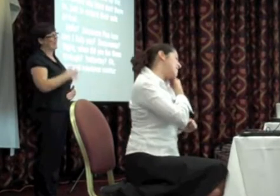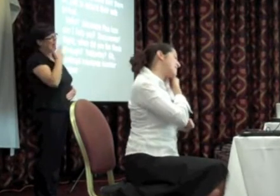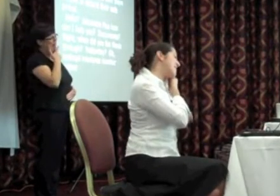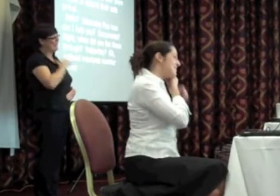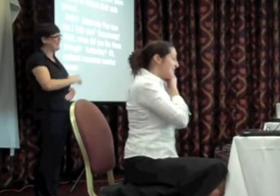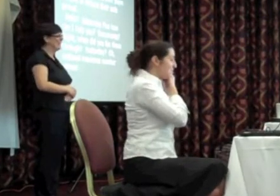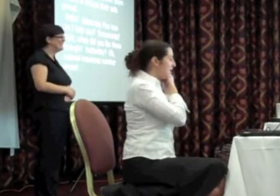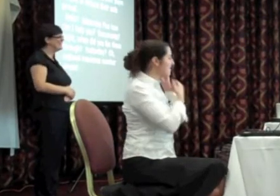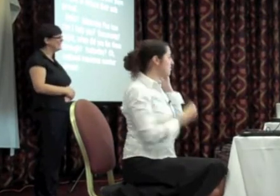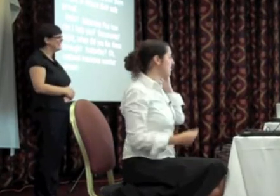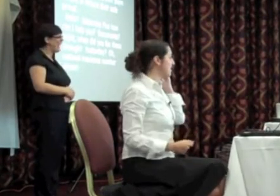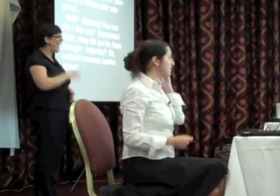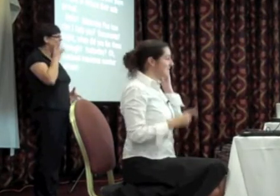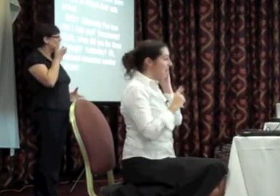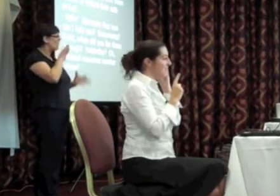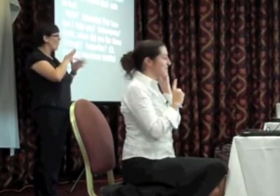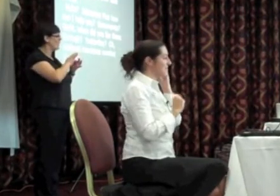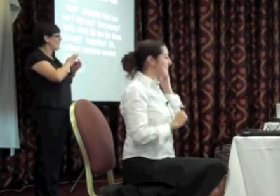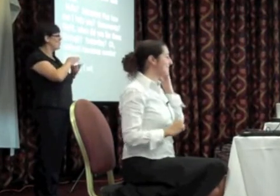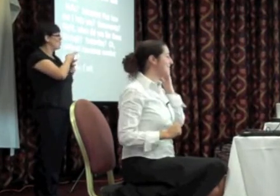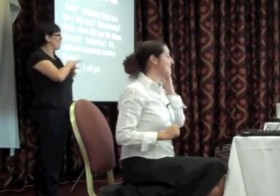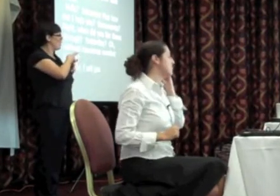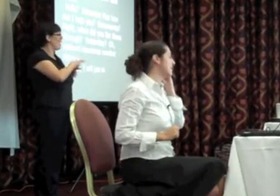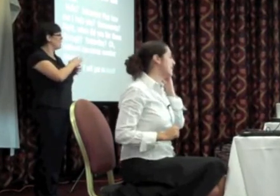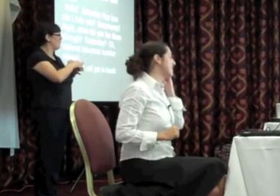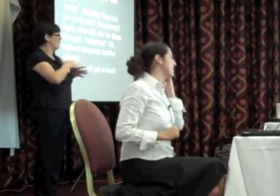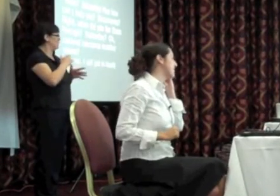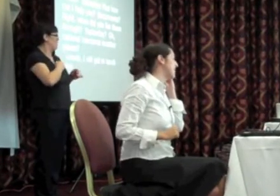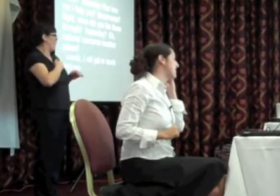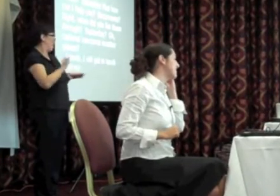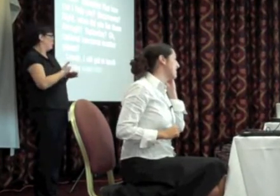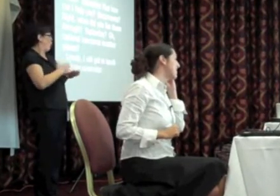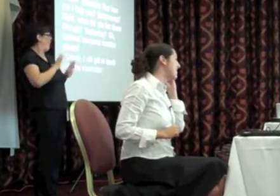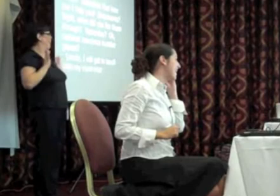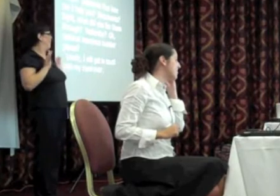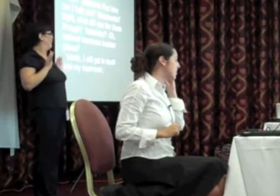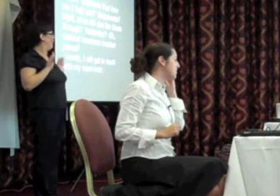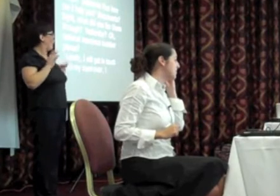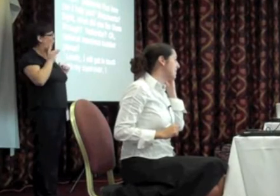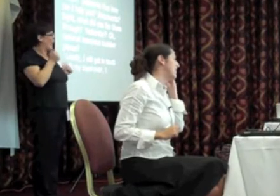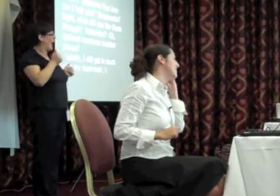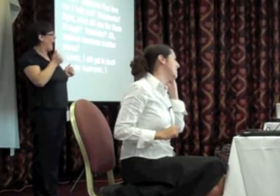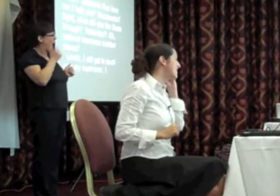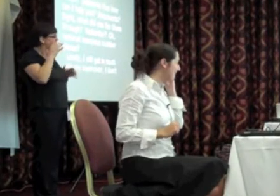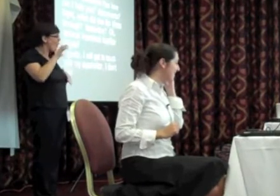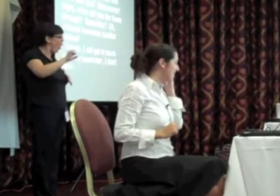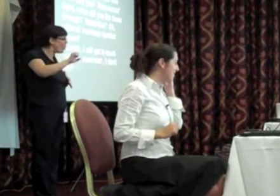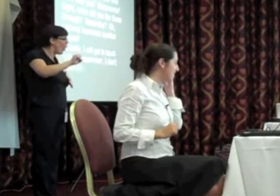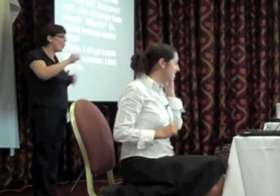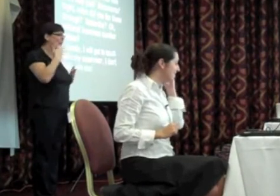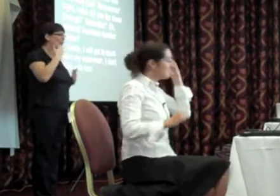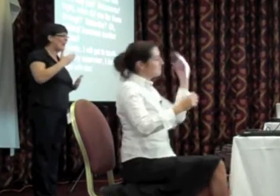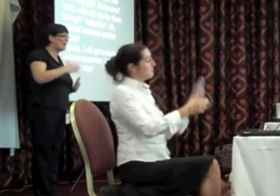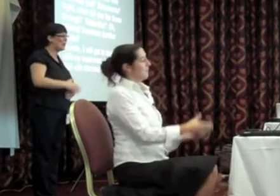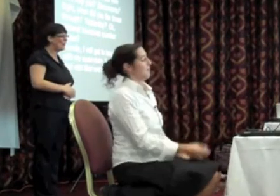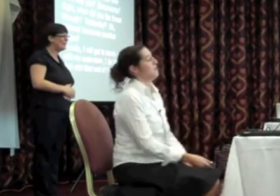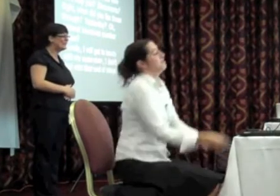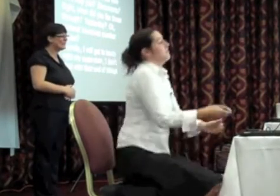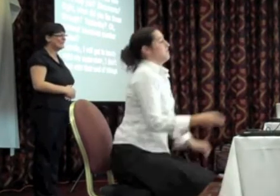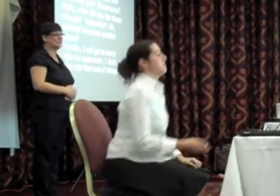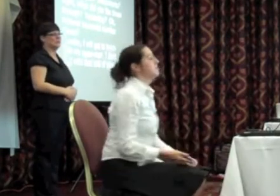Lovely. Well, I'll just get in touch with my supervisor because I don't actually deal with that end of things. Okay, I'll pop you on hold. Thank you.